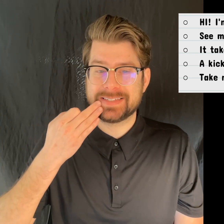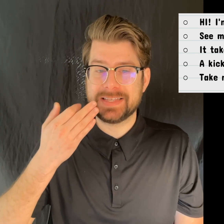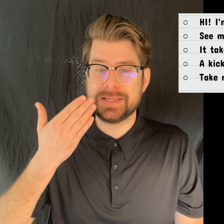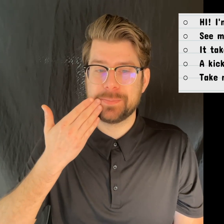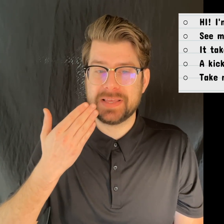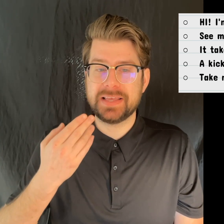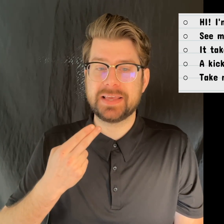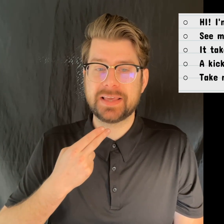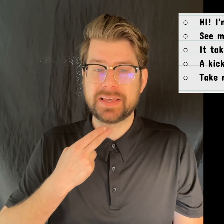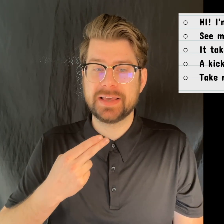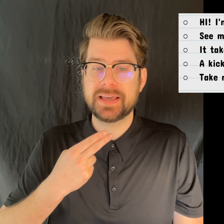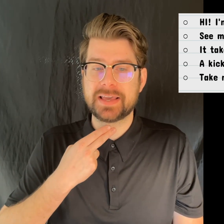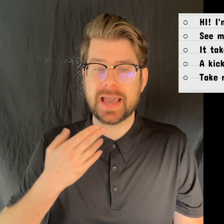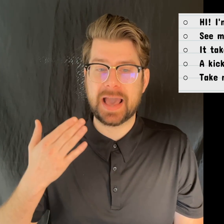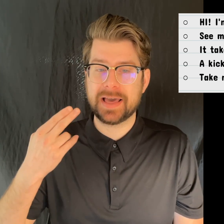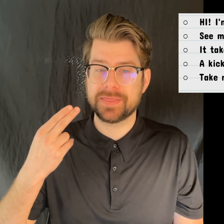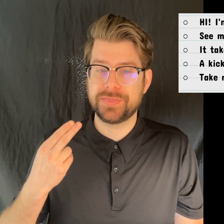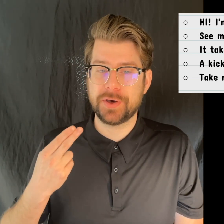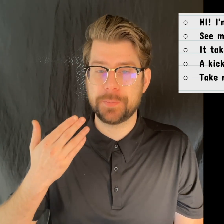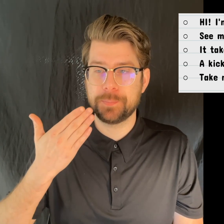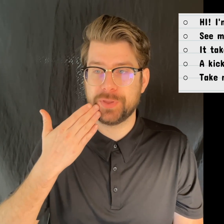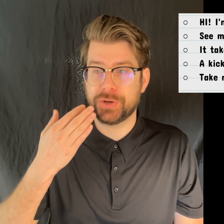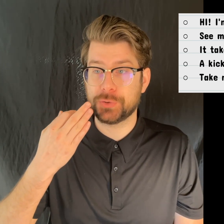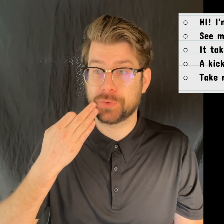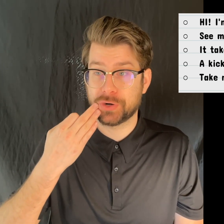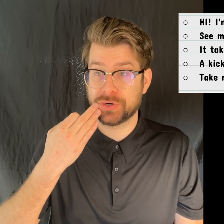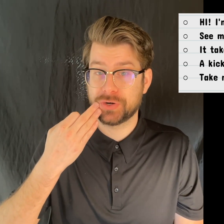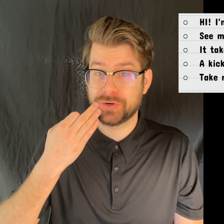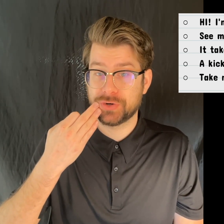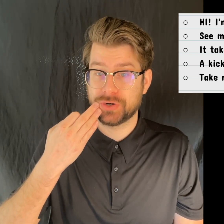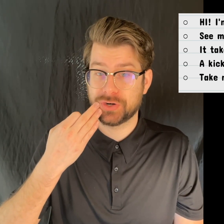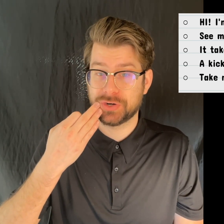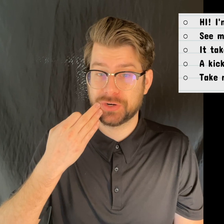See me kick at the mirror.